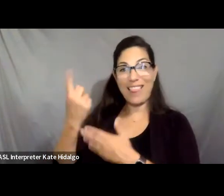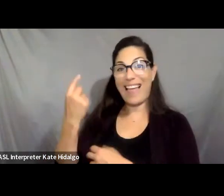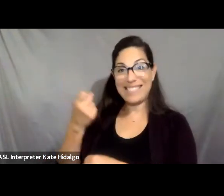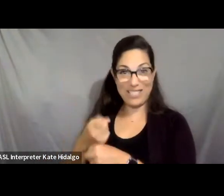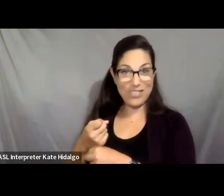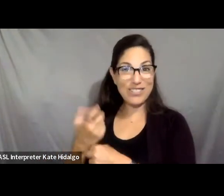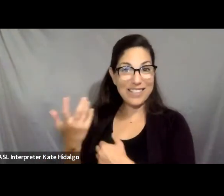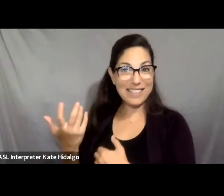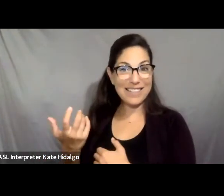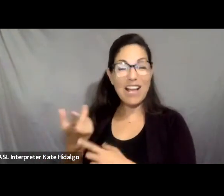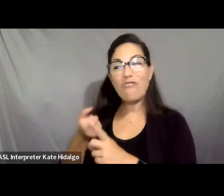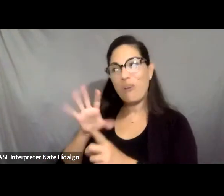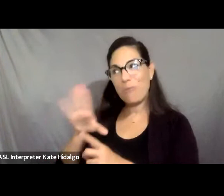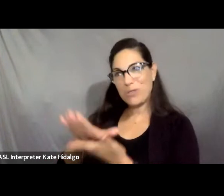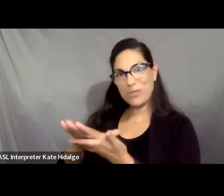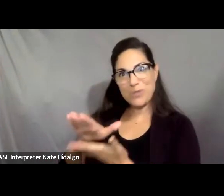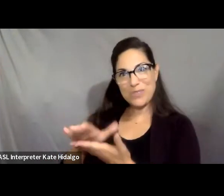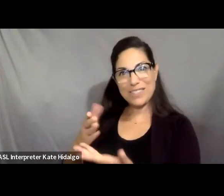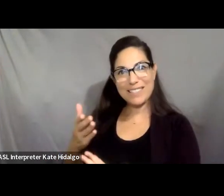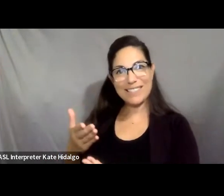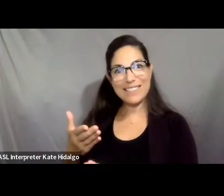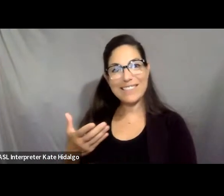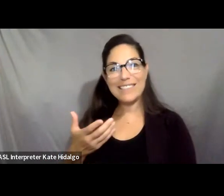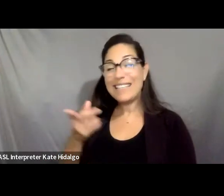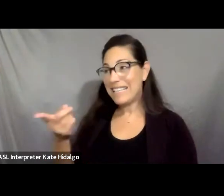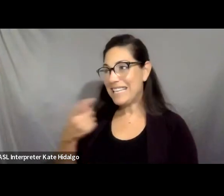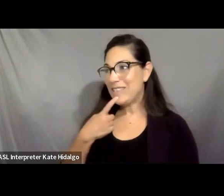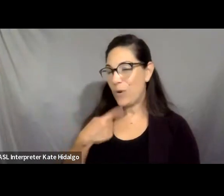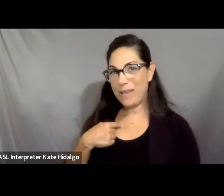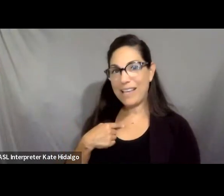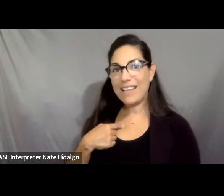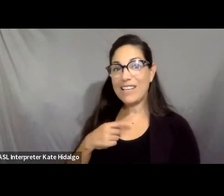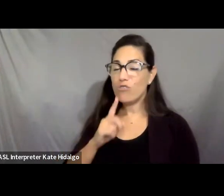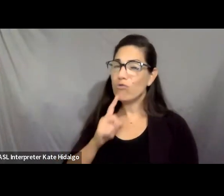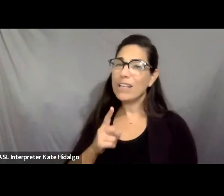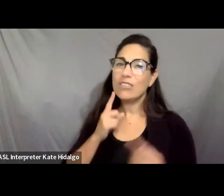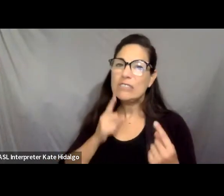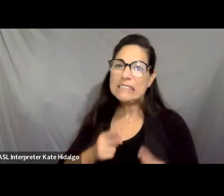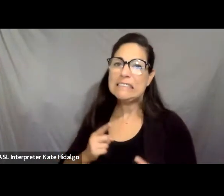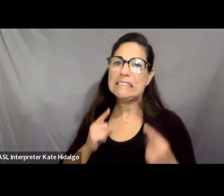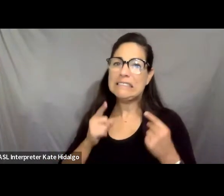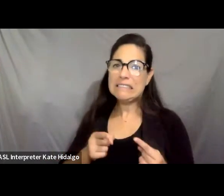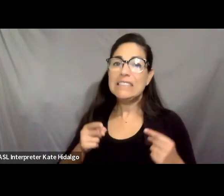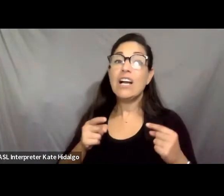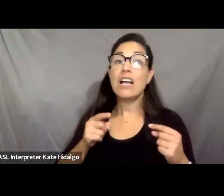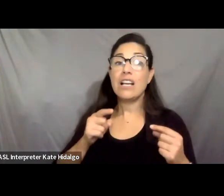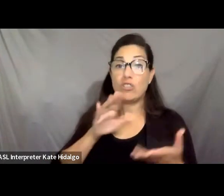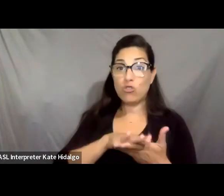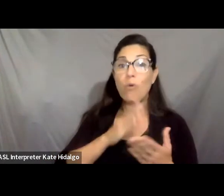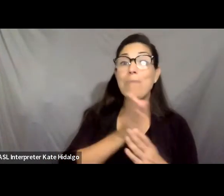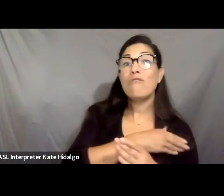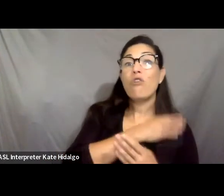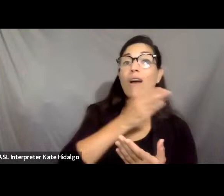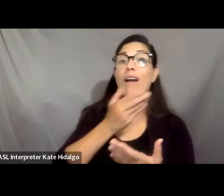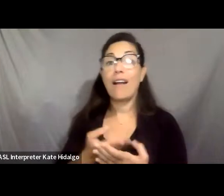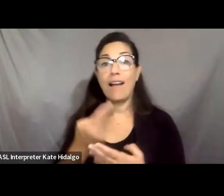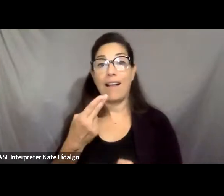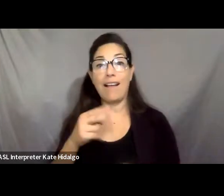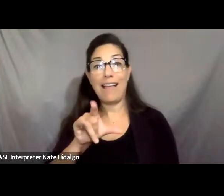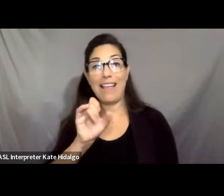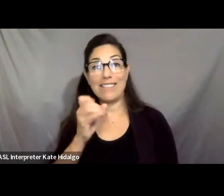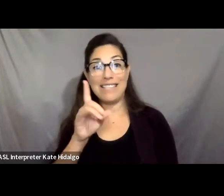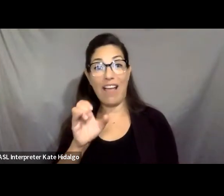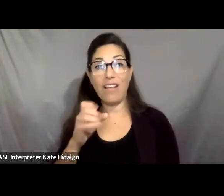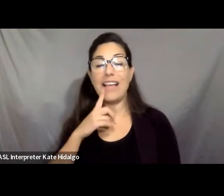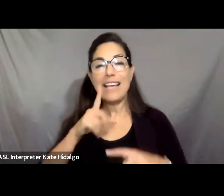year from your school." And he said, she really, really struggled in school before she came to Hillsdale. And he paused and he